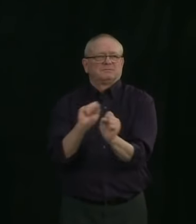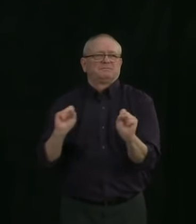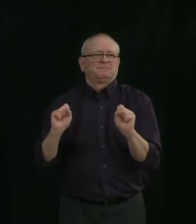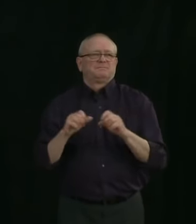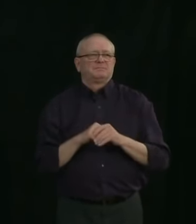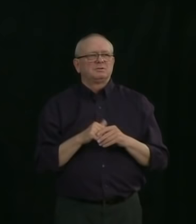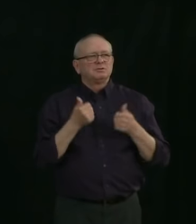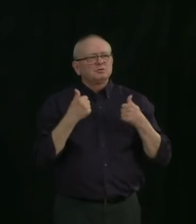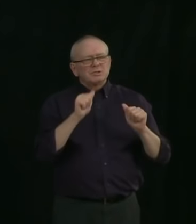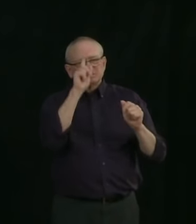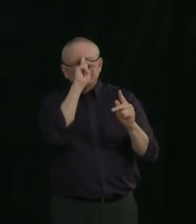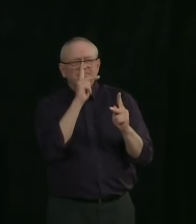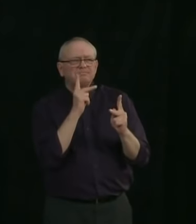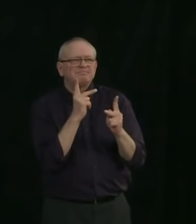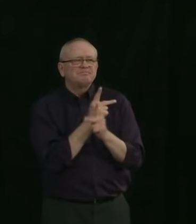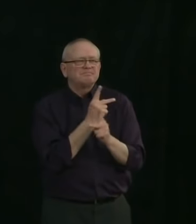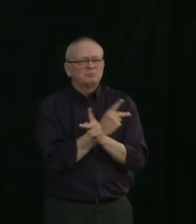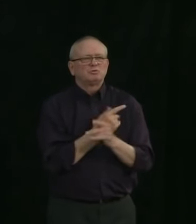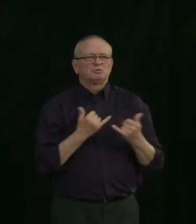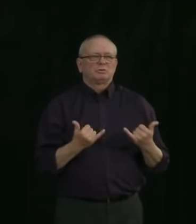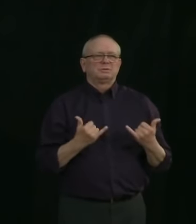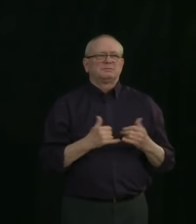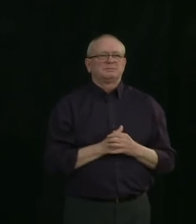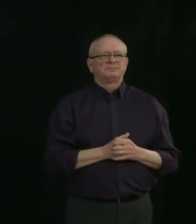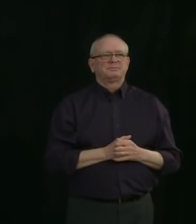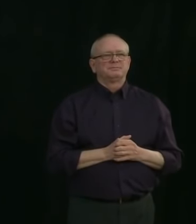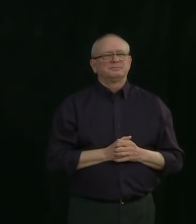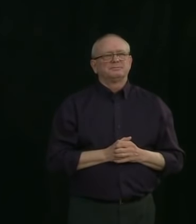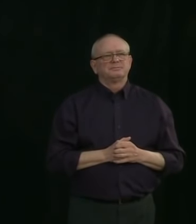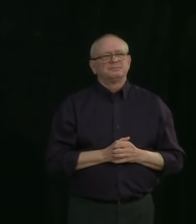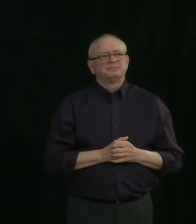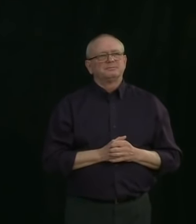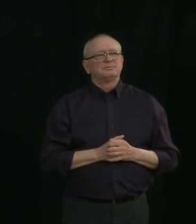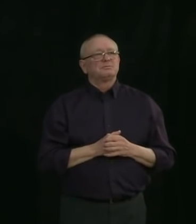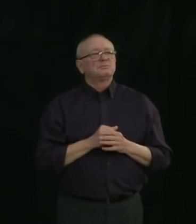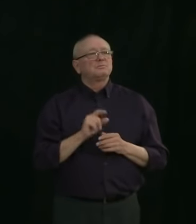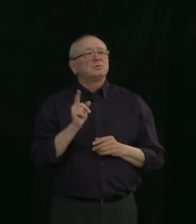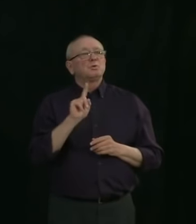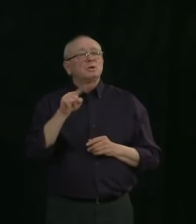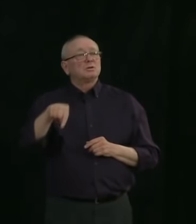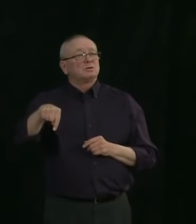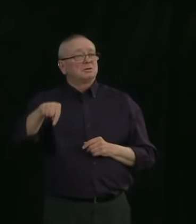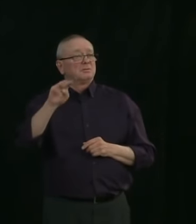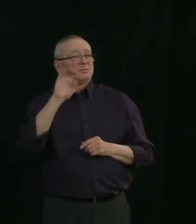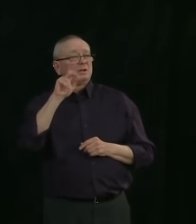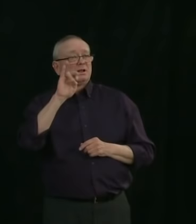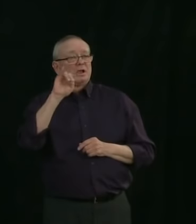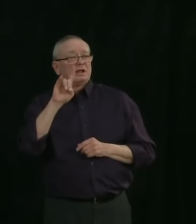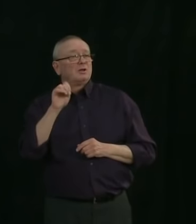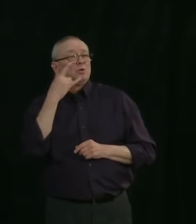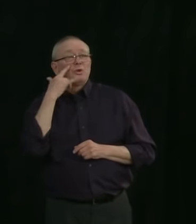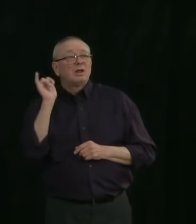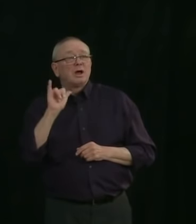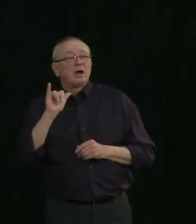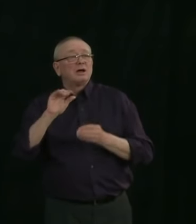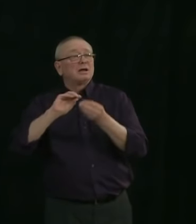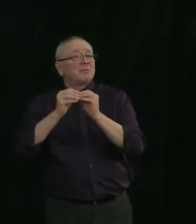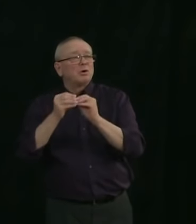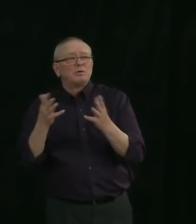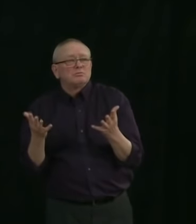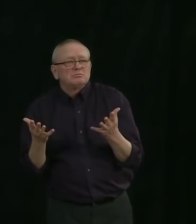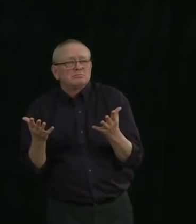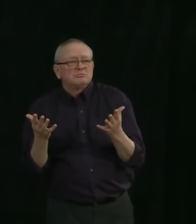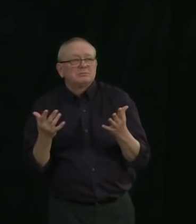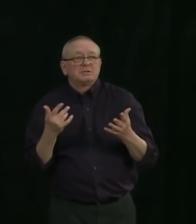of staffing at Mackenzie Town specifically, but that is something that we can take away and maybe ask Alberta Health Services with